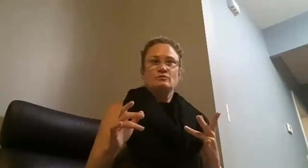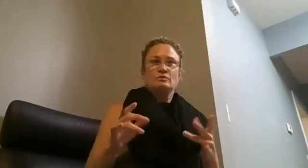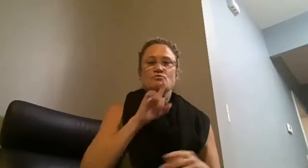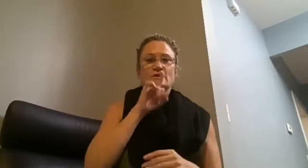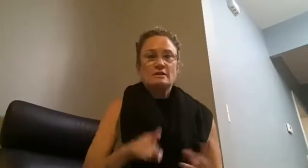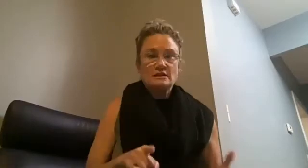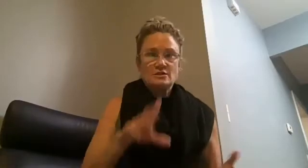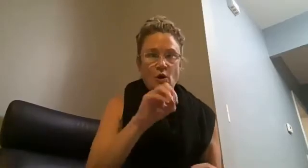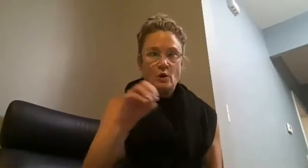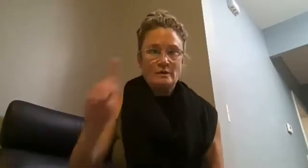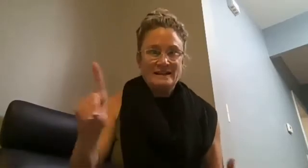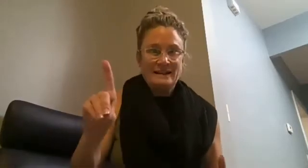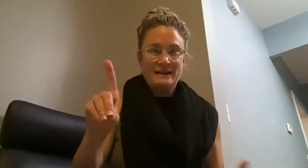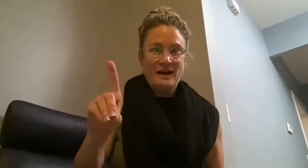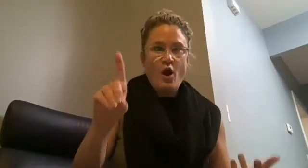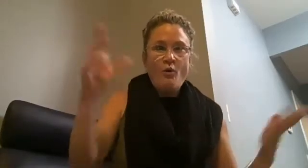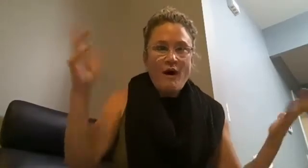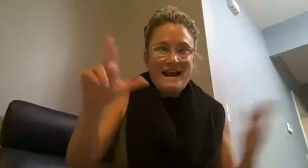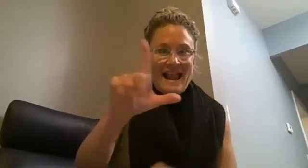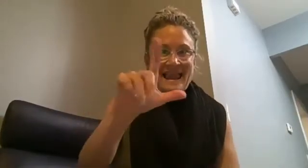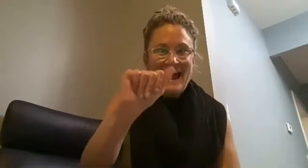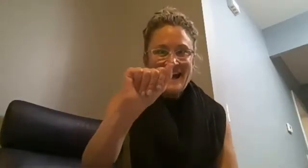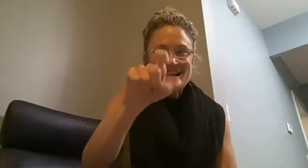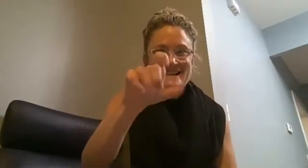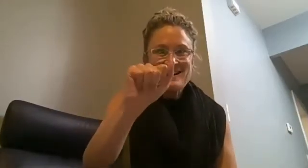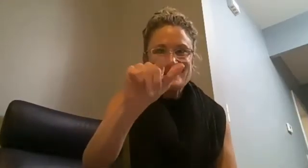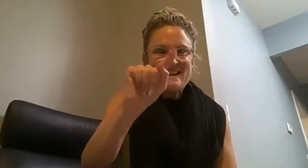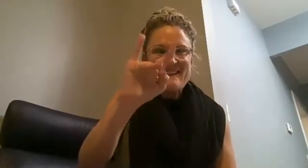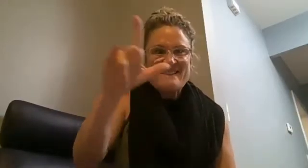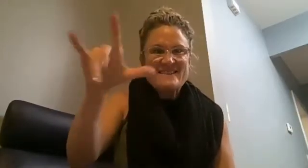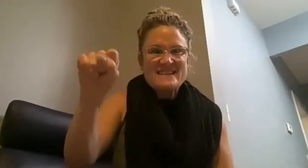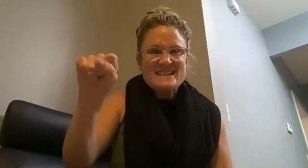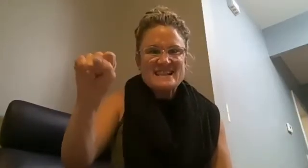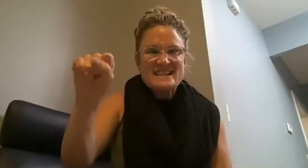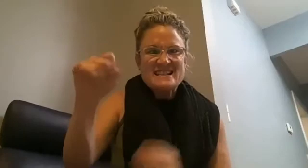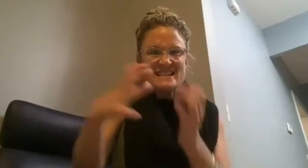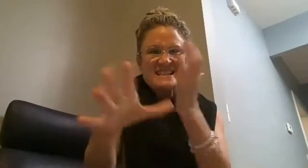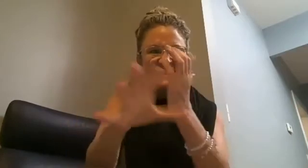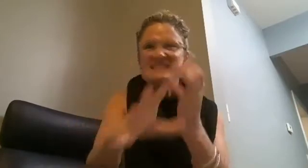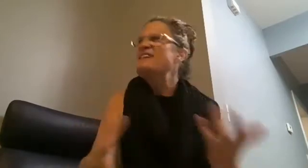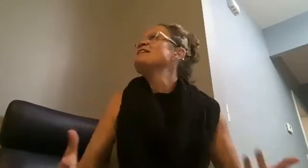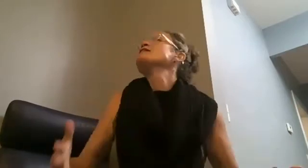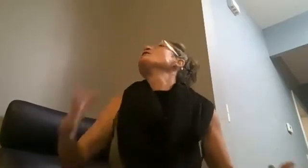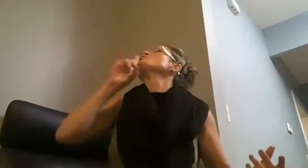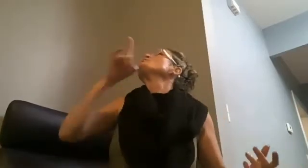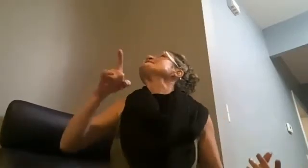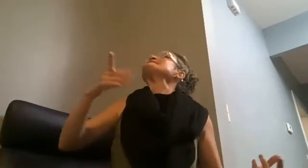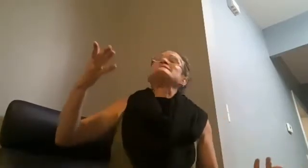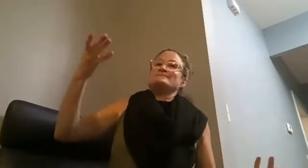strength laxatives. And for the next couple hours, we would turn our will and our lives over to a power greater than we understood. And